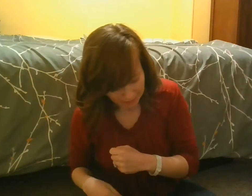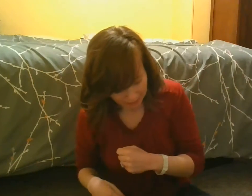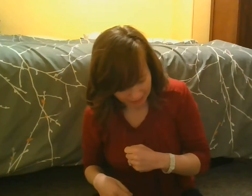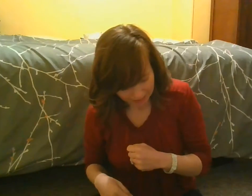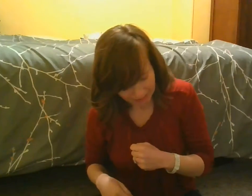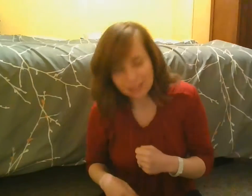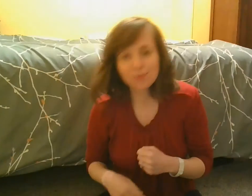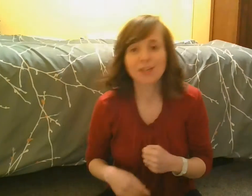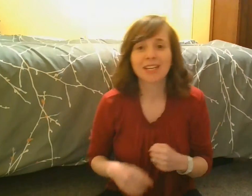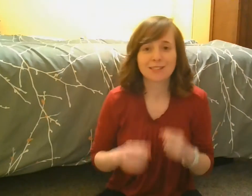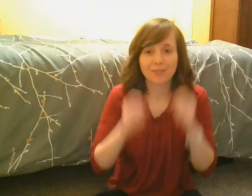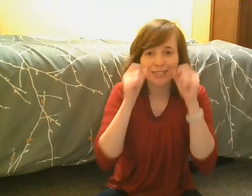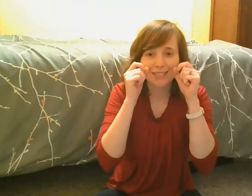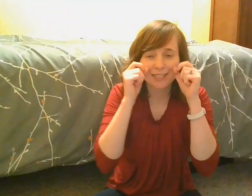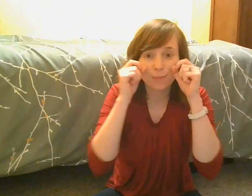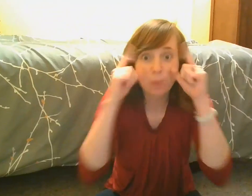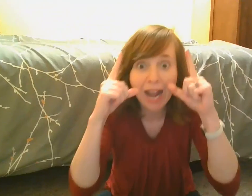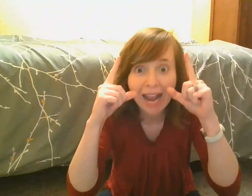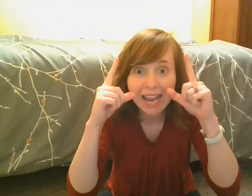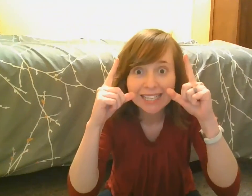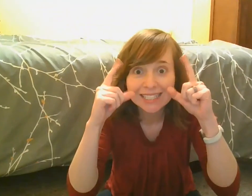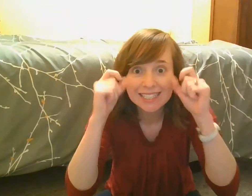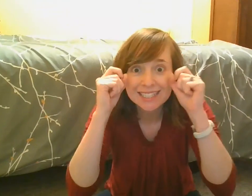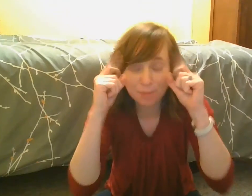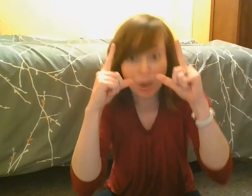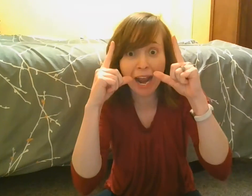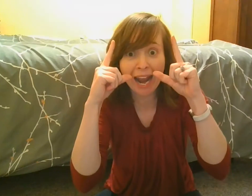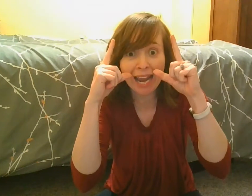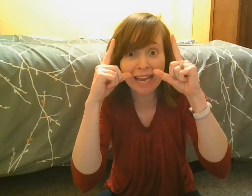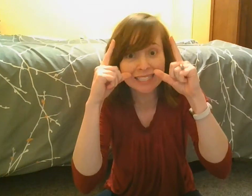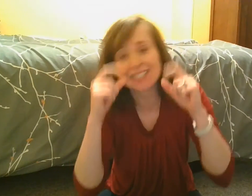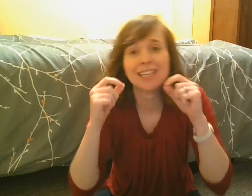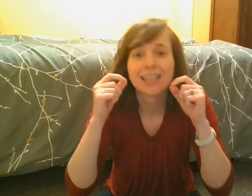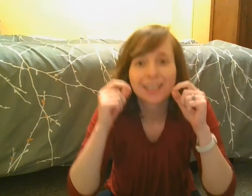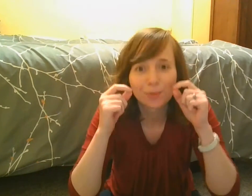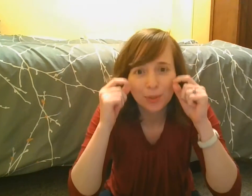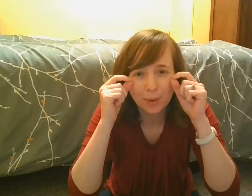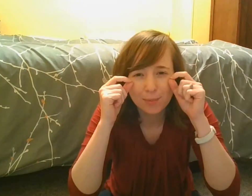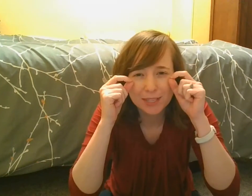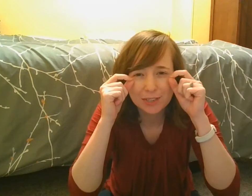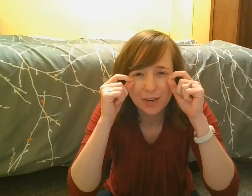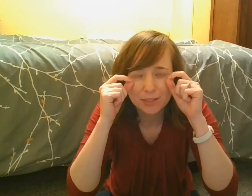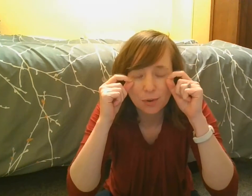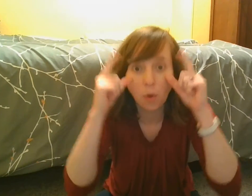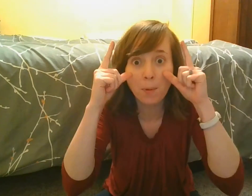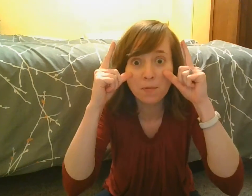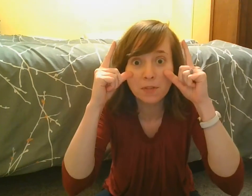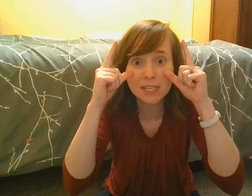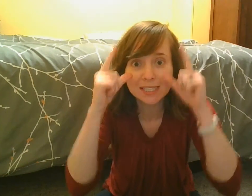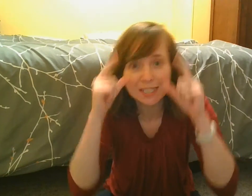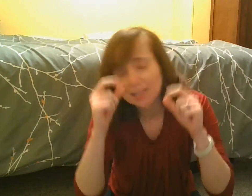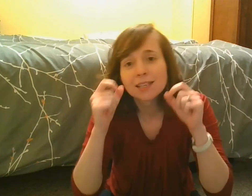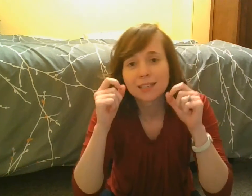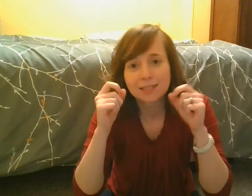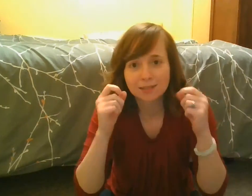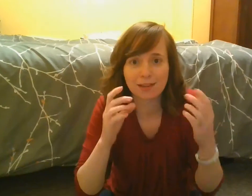All right, next one is feeling surprised. You really want to make sure your eyes are open for this, because if